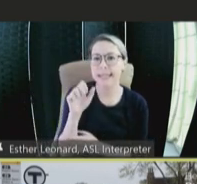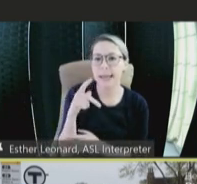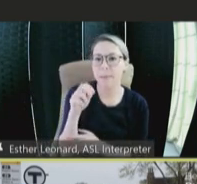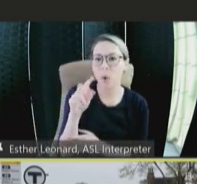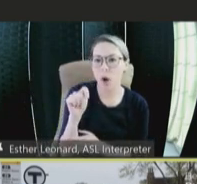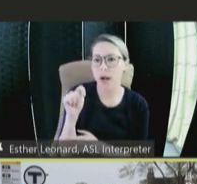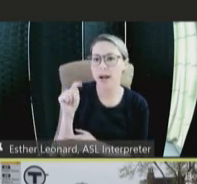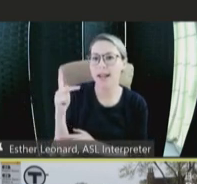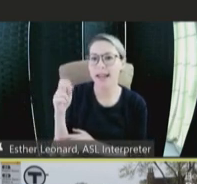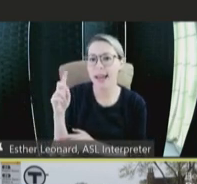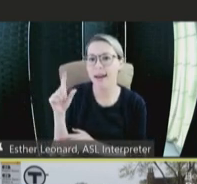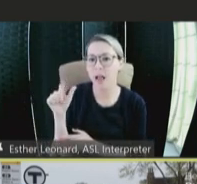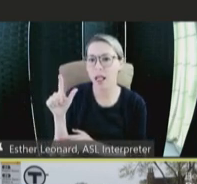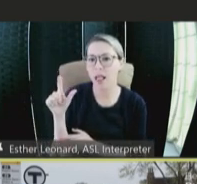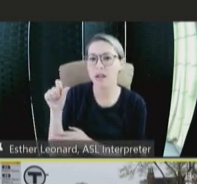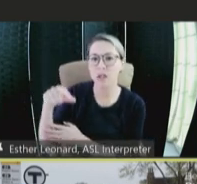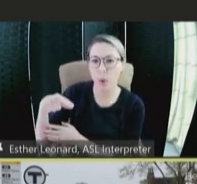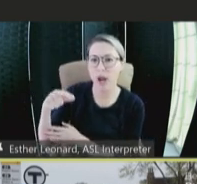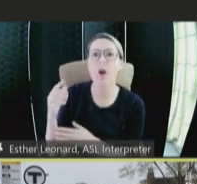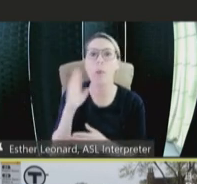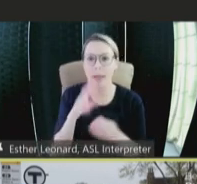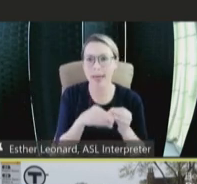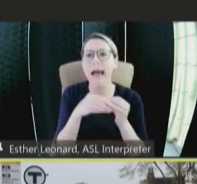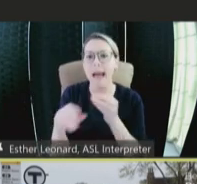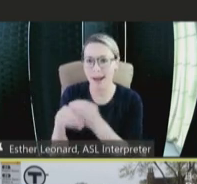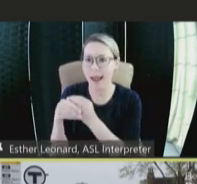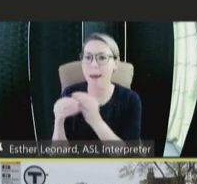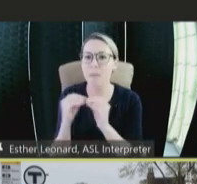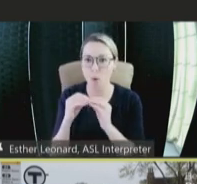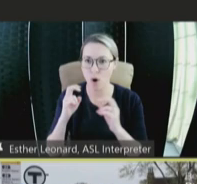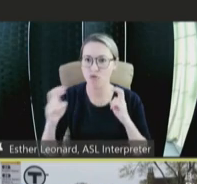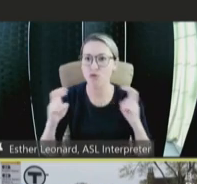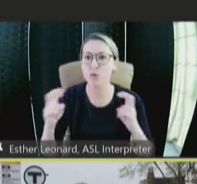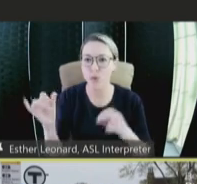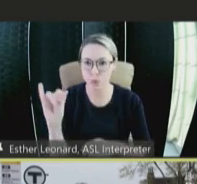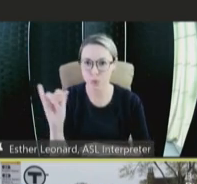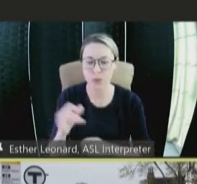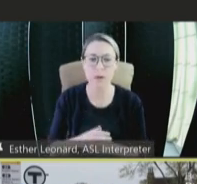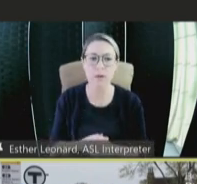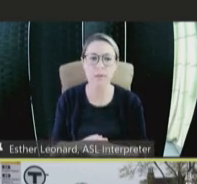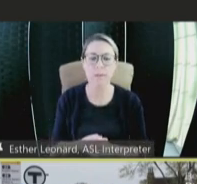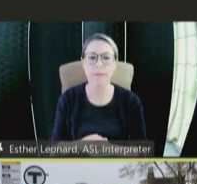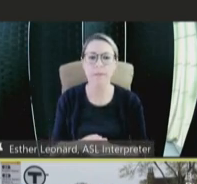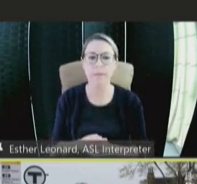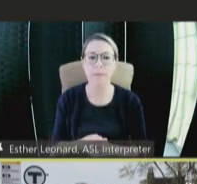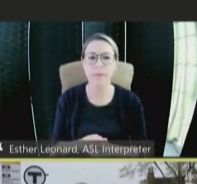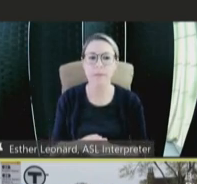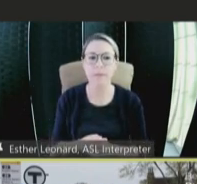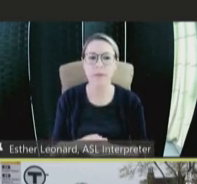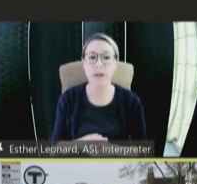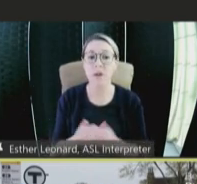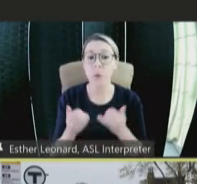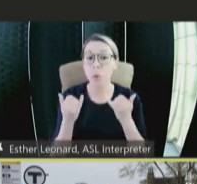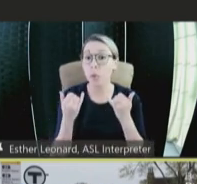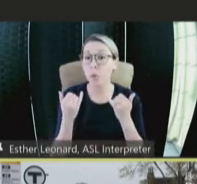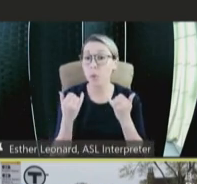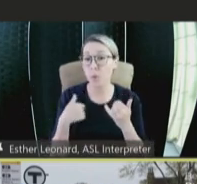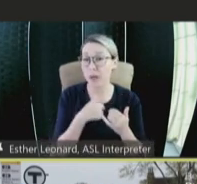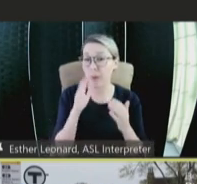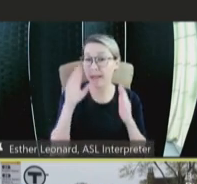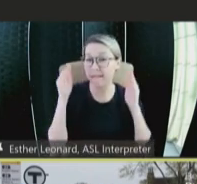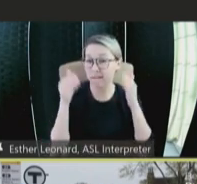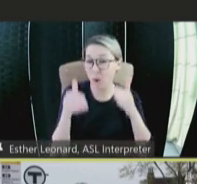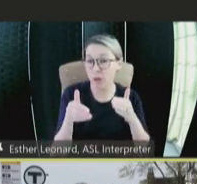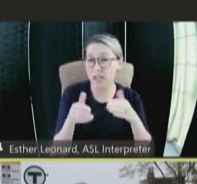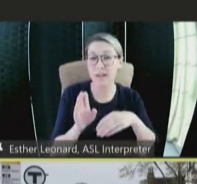new frequent service that they don't have in the existing system. We are focusing on providing frequent